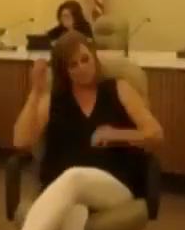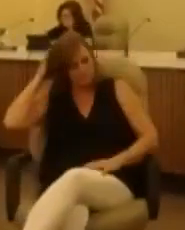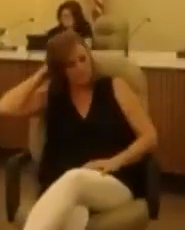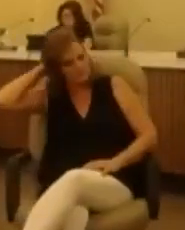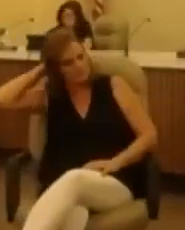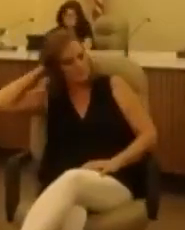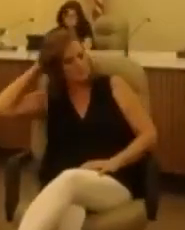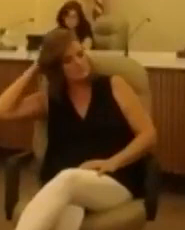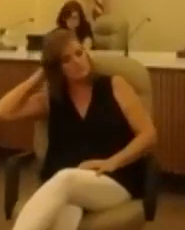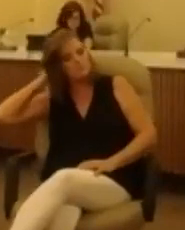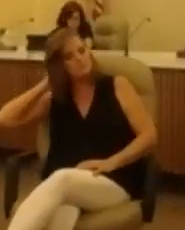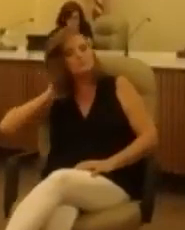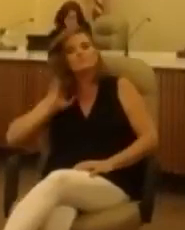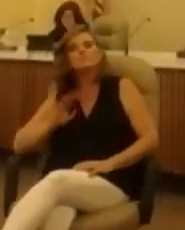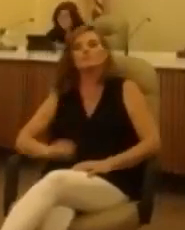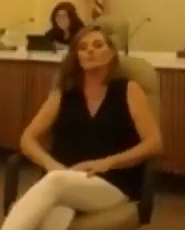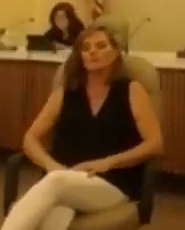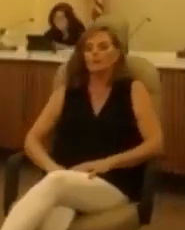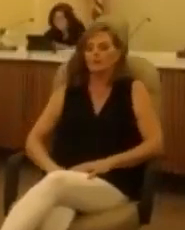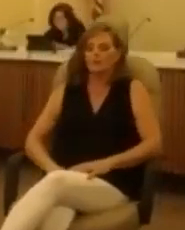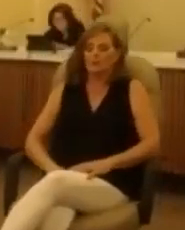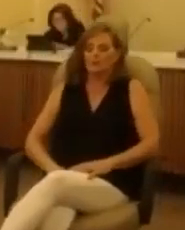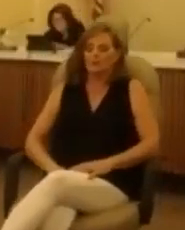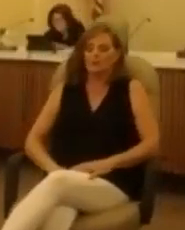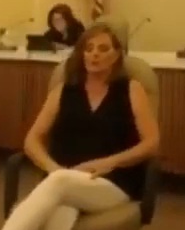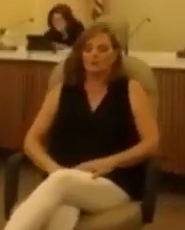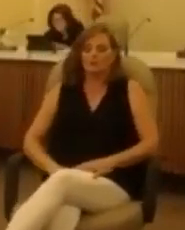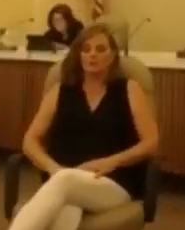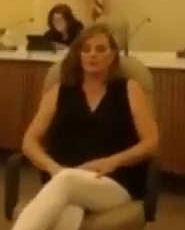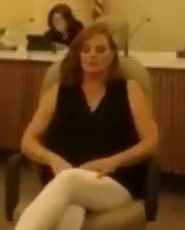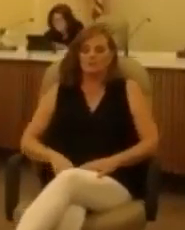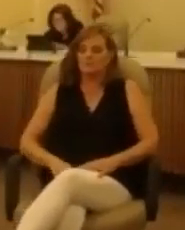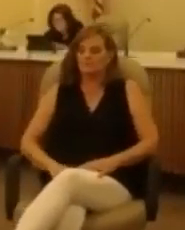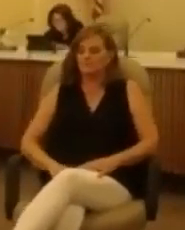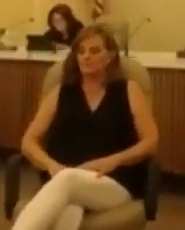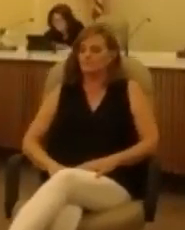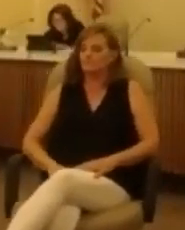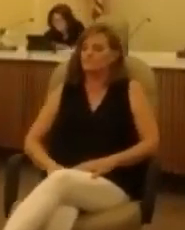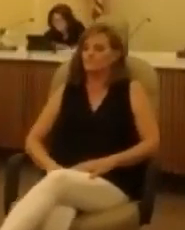what's it called? Howlett Acres. Thank you.